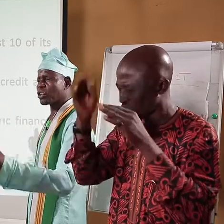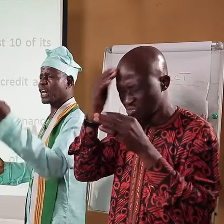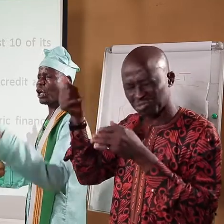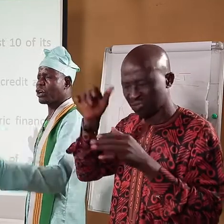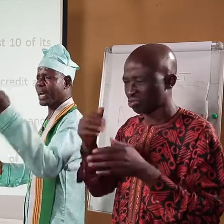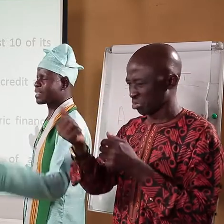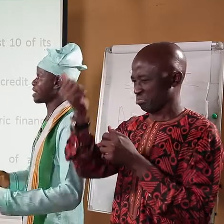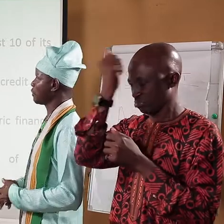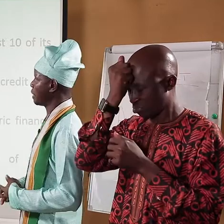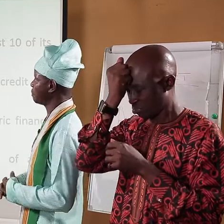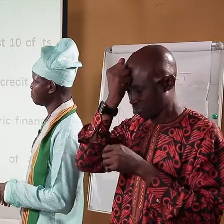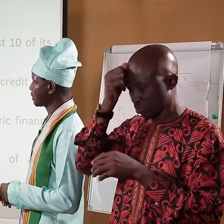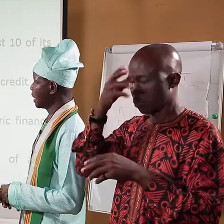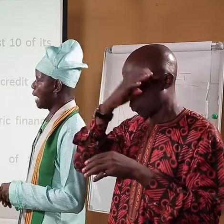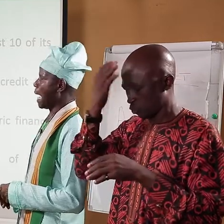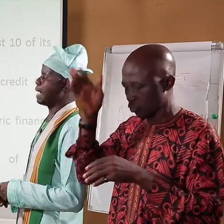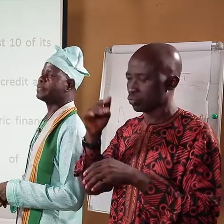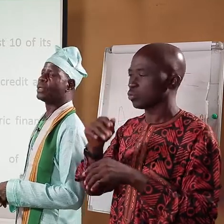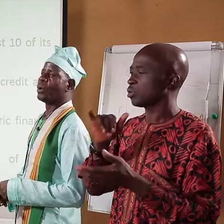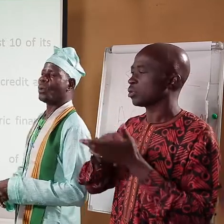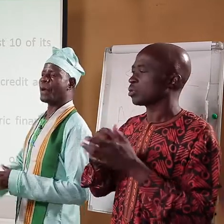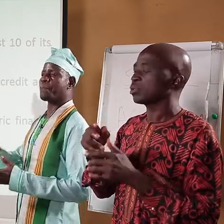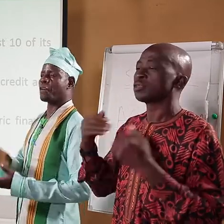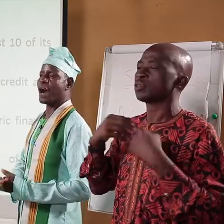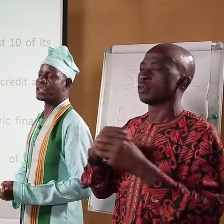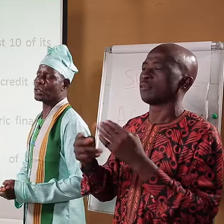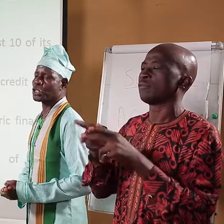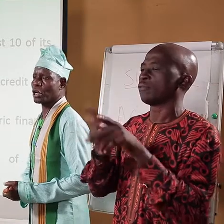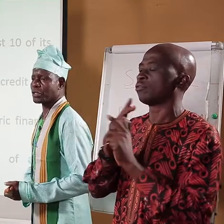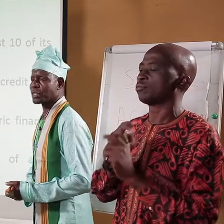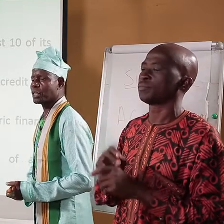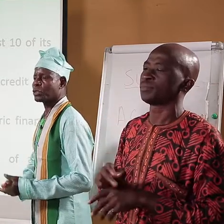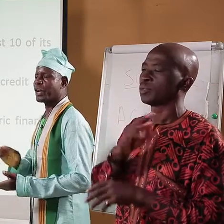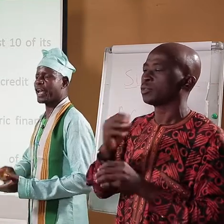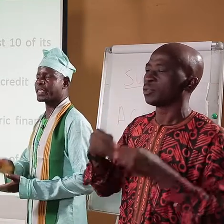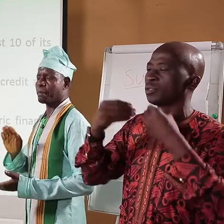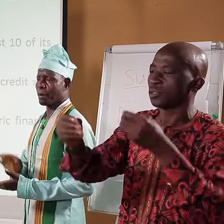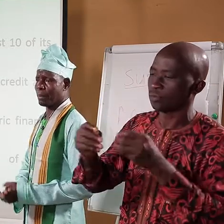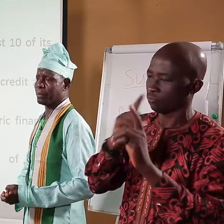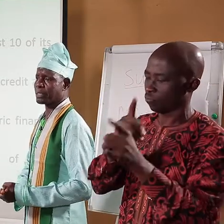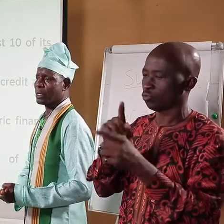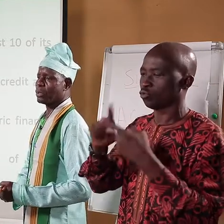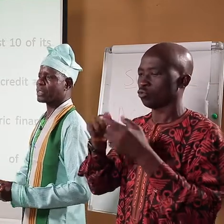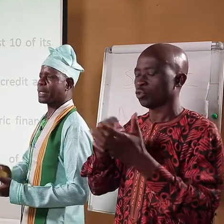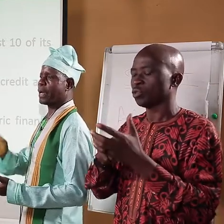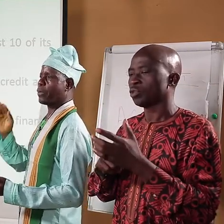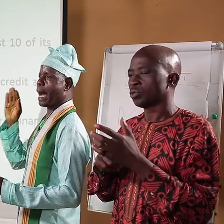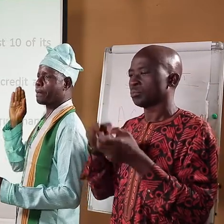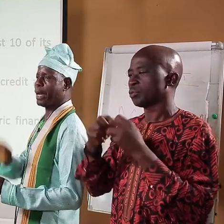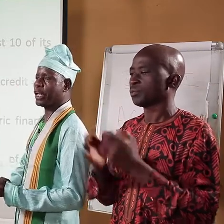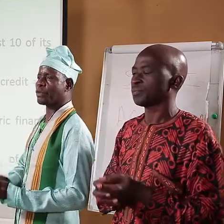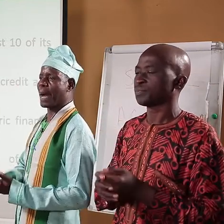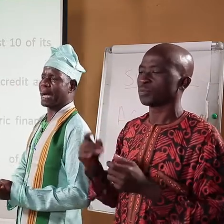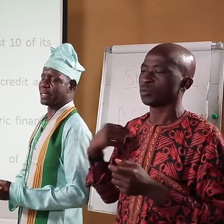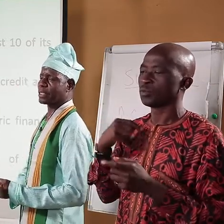that such a loan exists for them. And we provide solutions to these problems. We say we